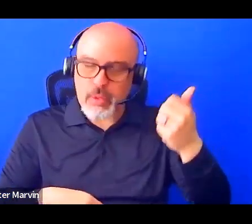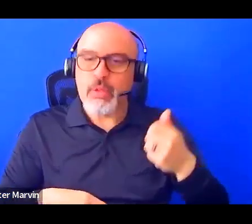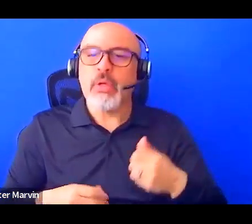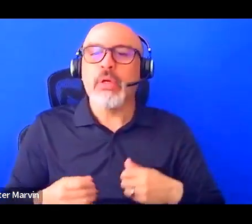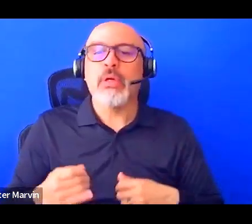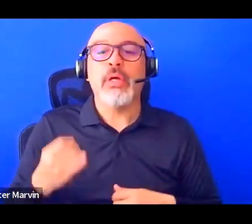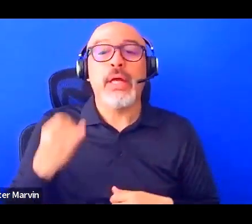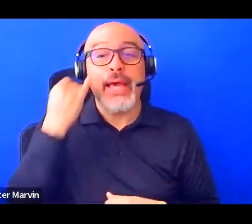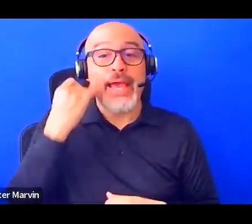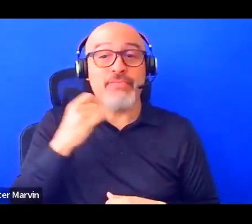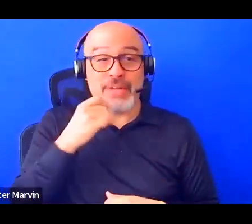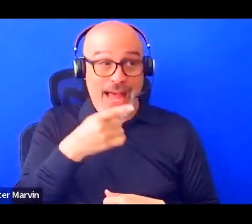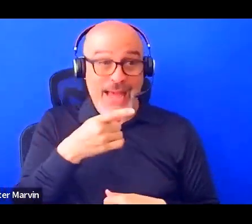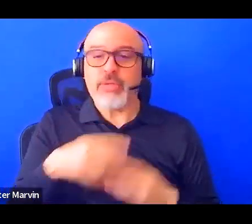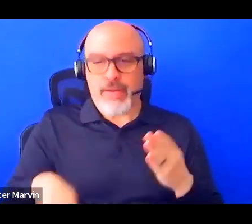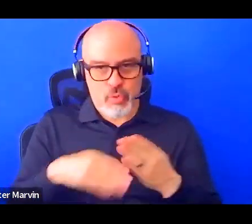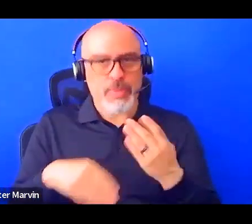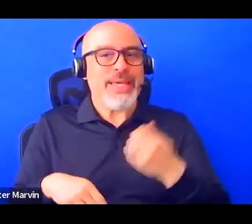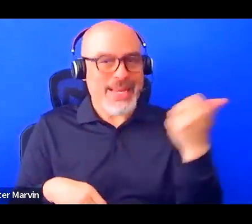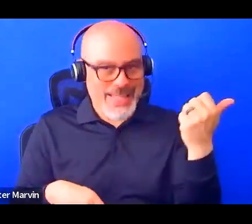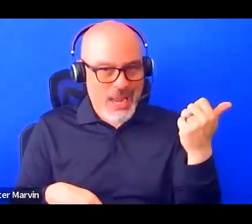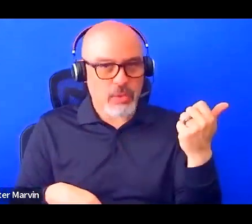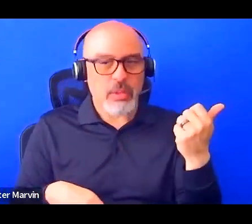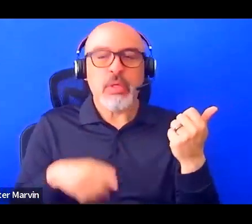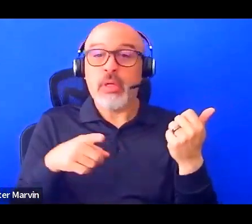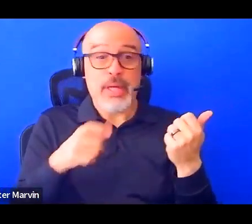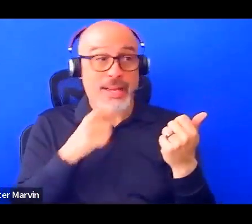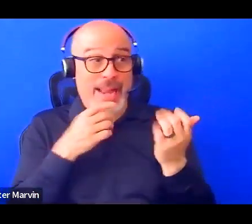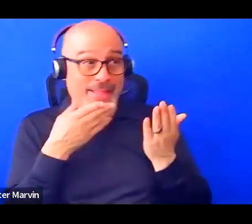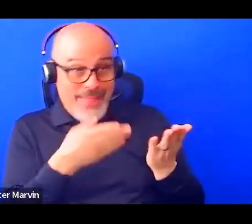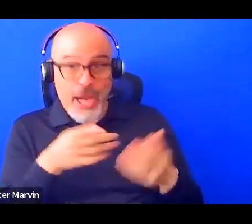to be evicted if she's more than a visitor. But as long as she's not there,